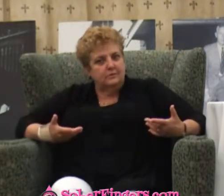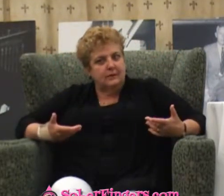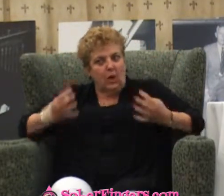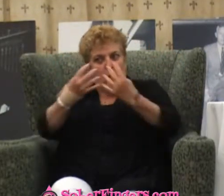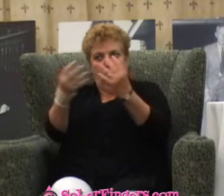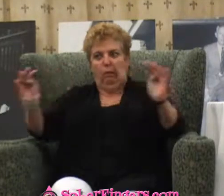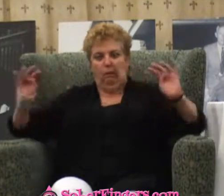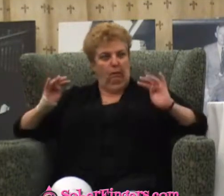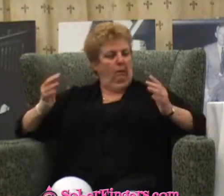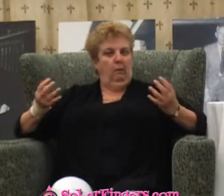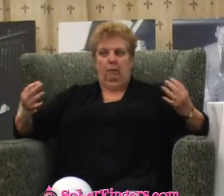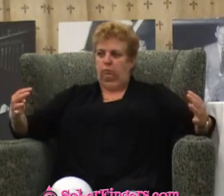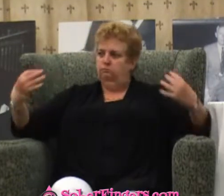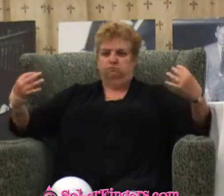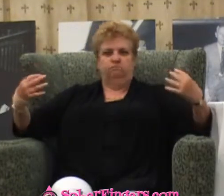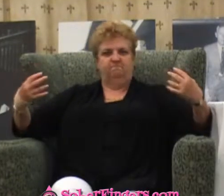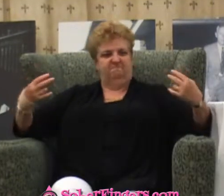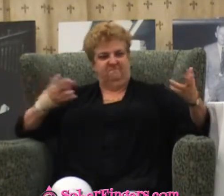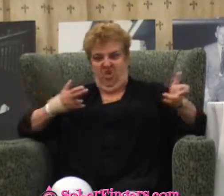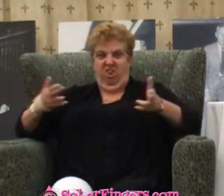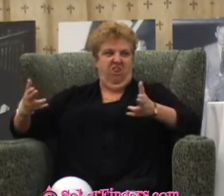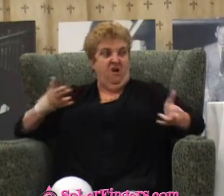Kind of like these guys put their court cards in the basket.